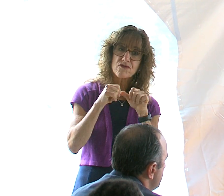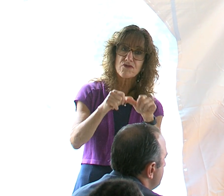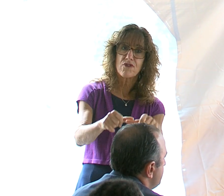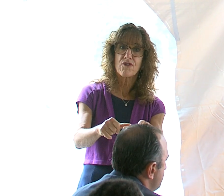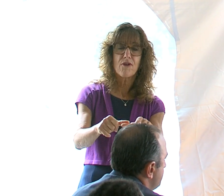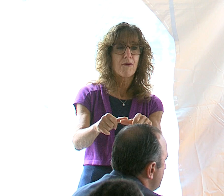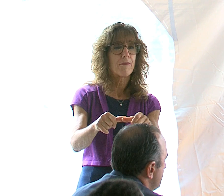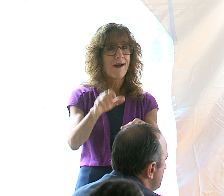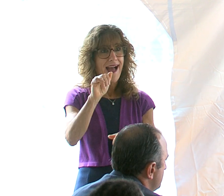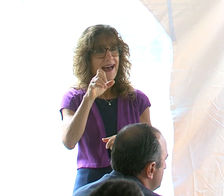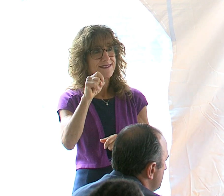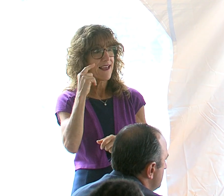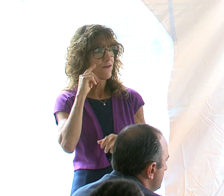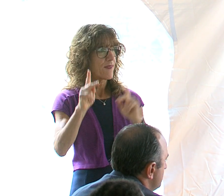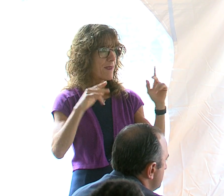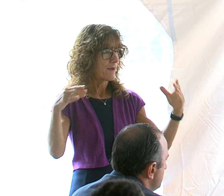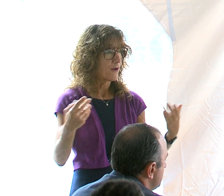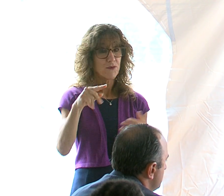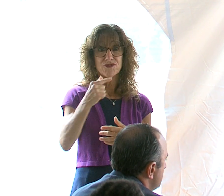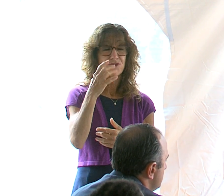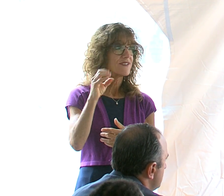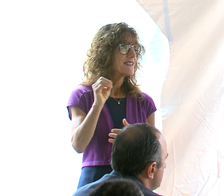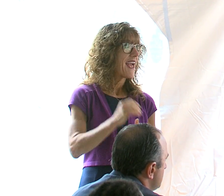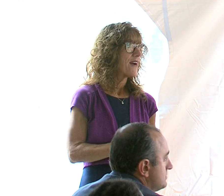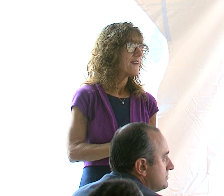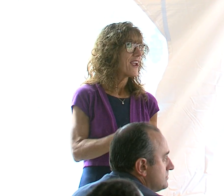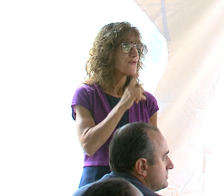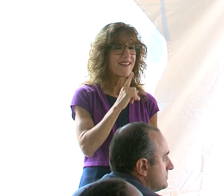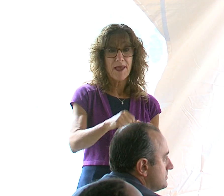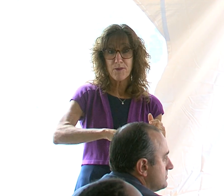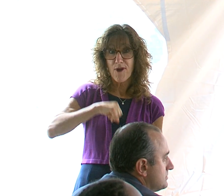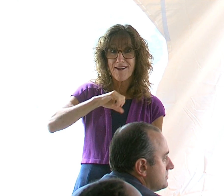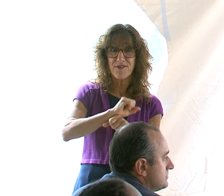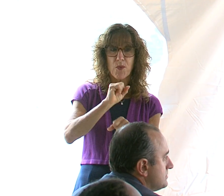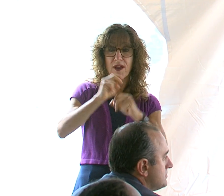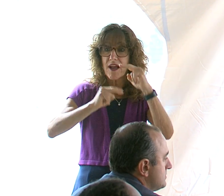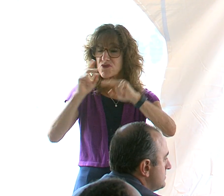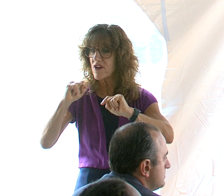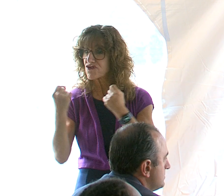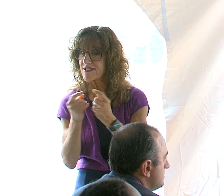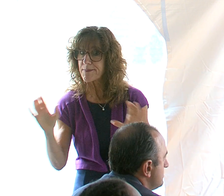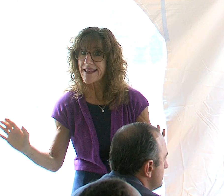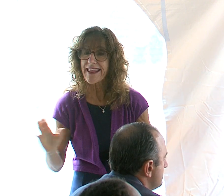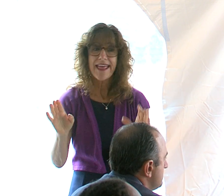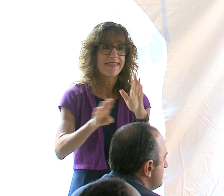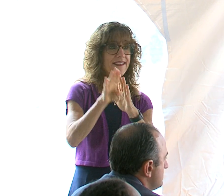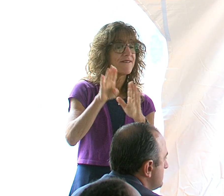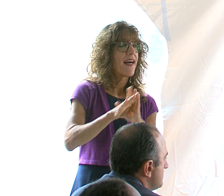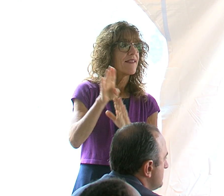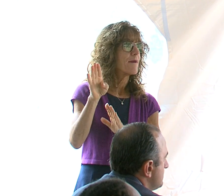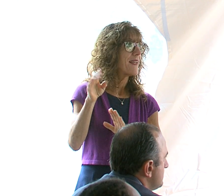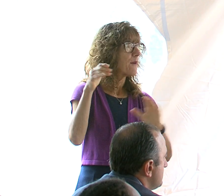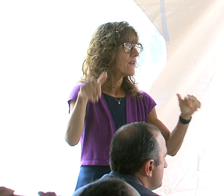to the people of Prince George's County. So we're really really proud of the work that the construction team did and on the development side.